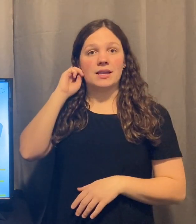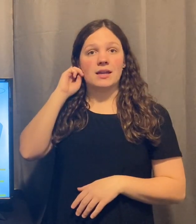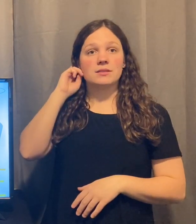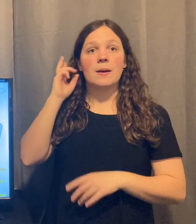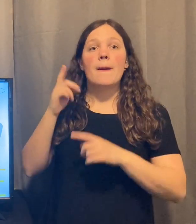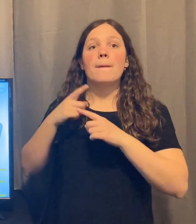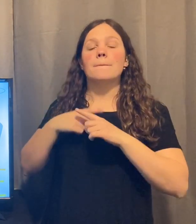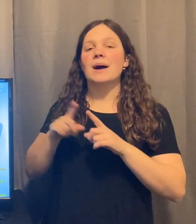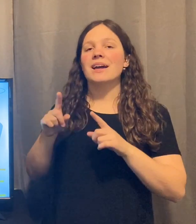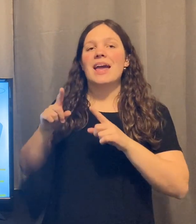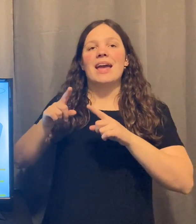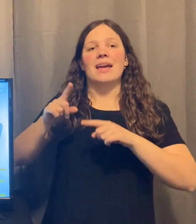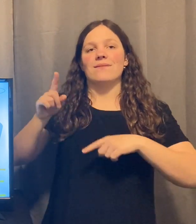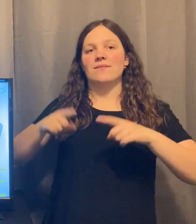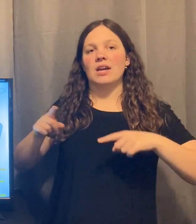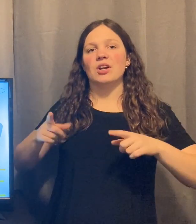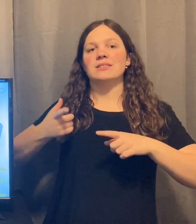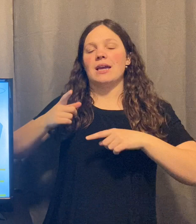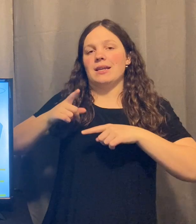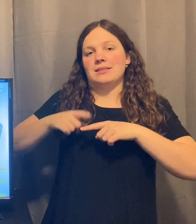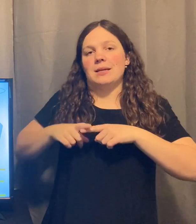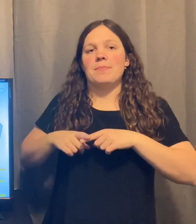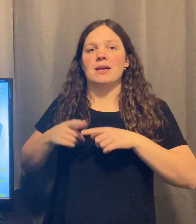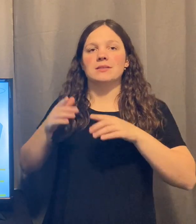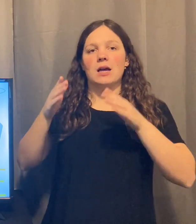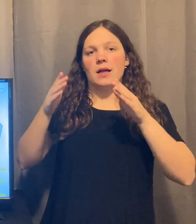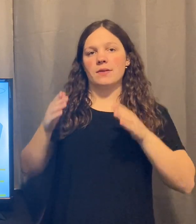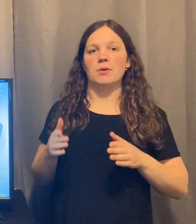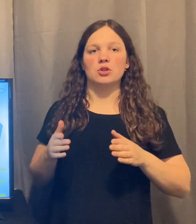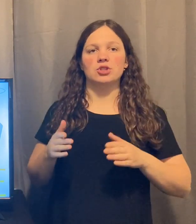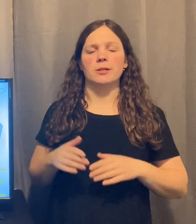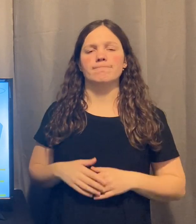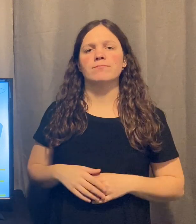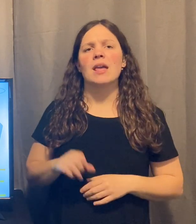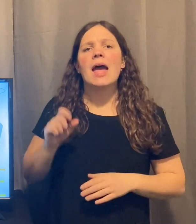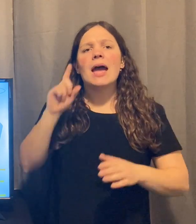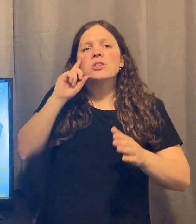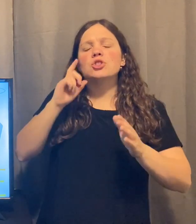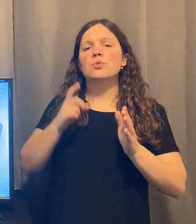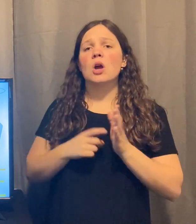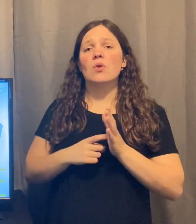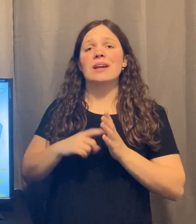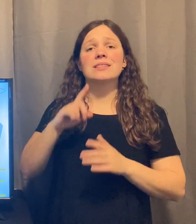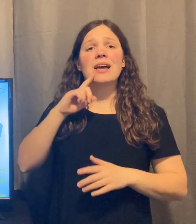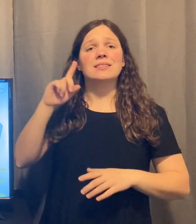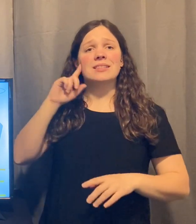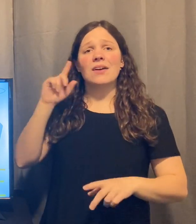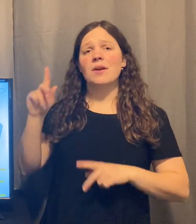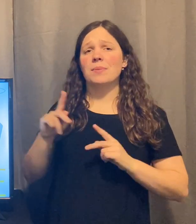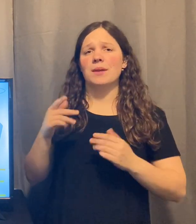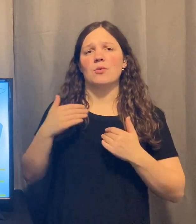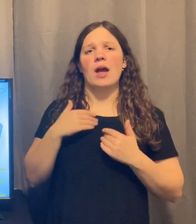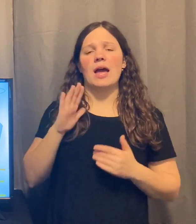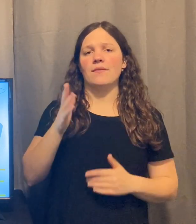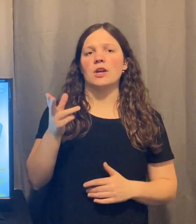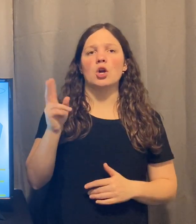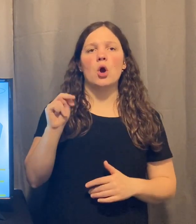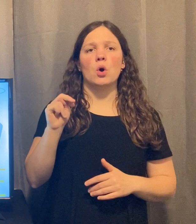implants, but it varies and depends on the person. As you notice, deaf people have their